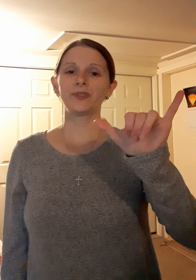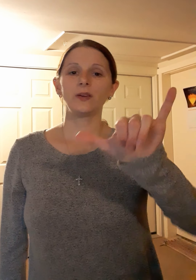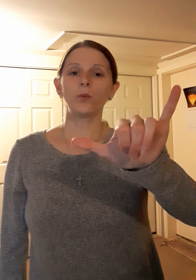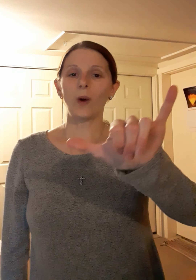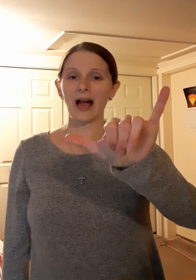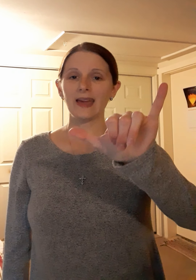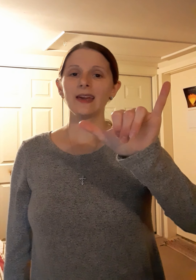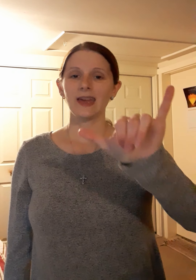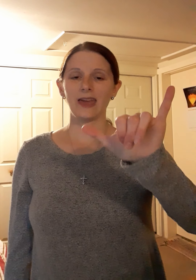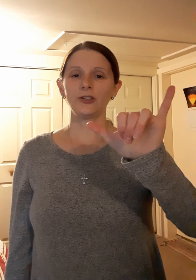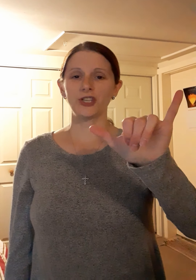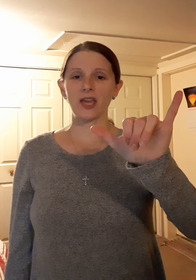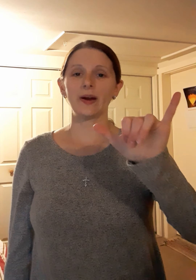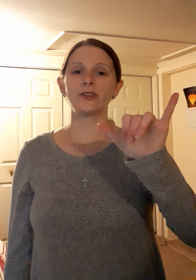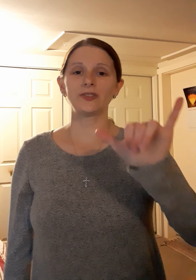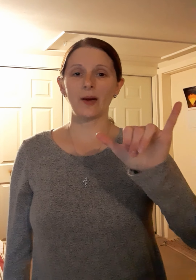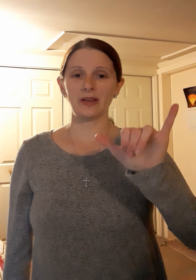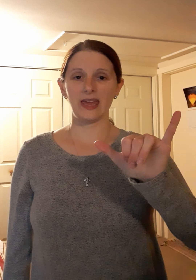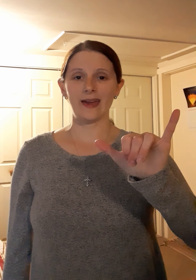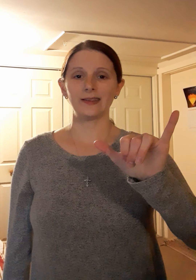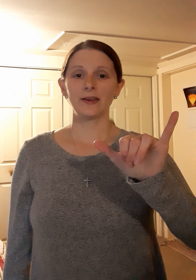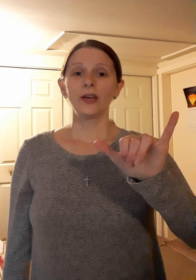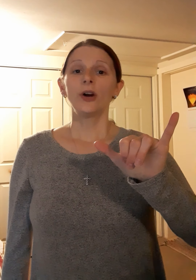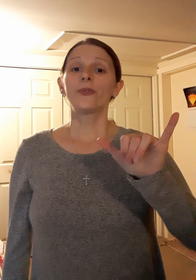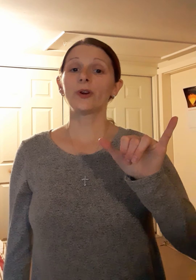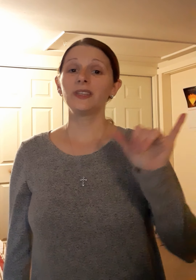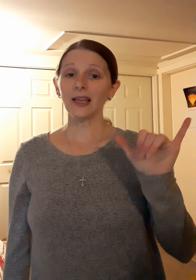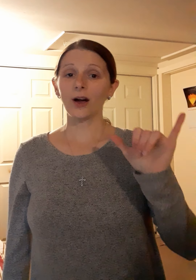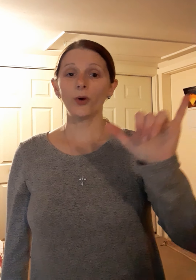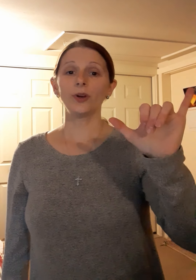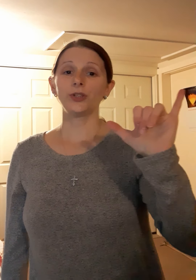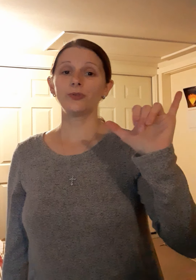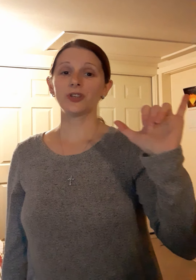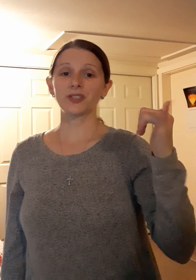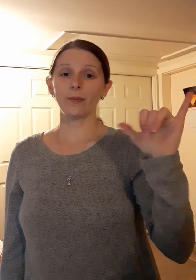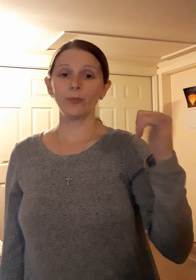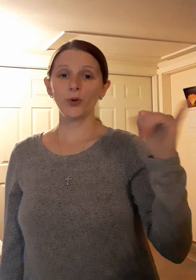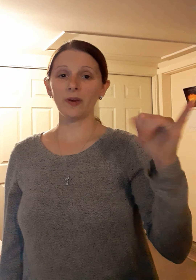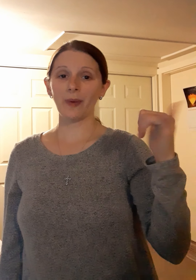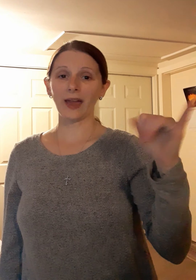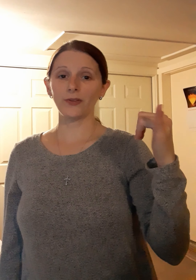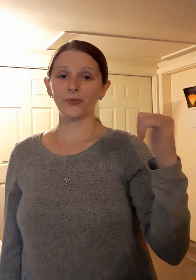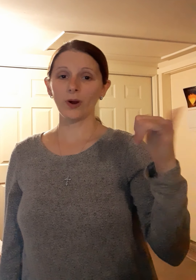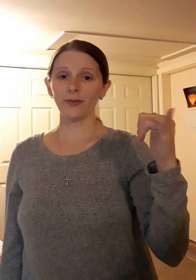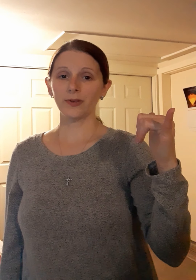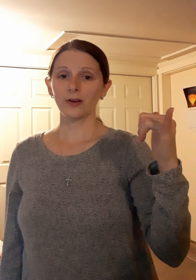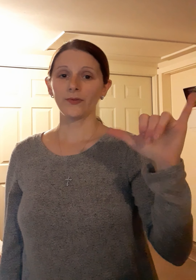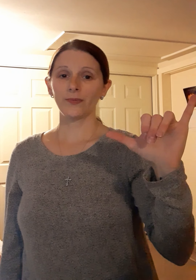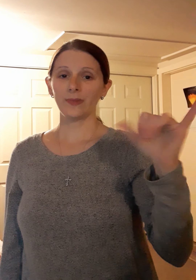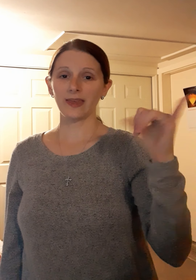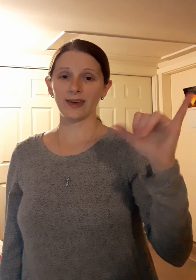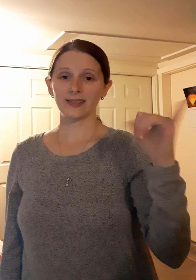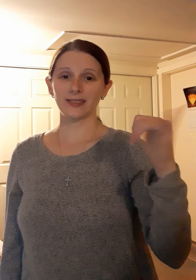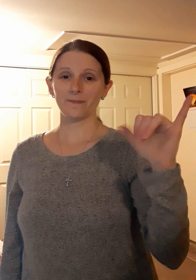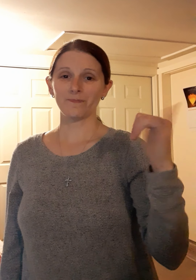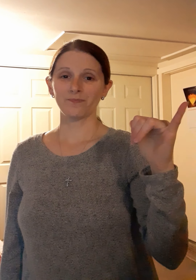the Y hand shape on your dominant hand. For yellow, you just move it back and forth like this,